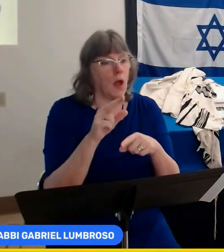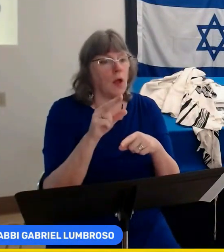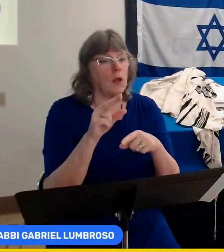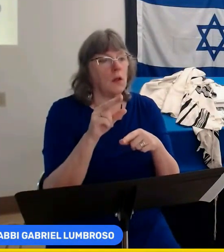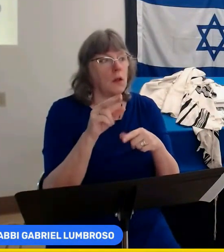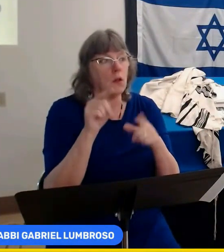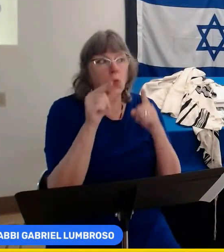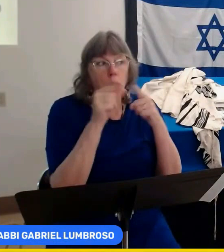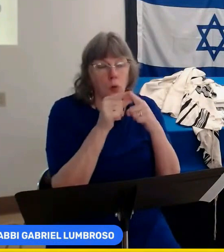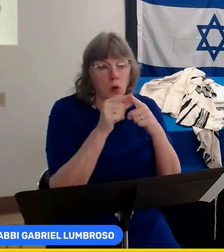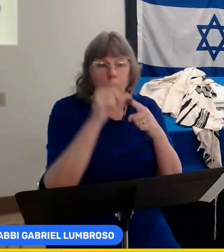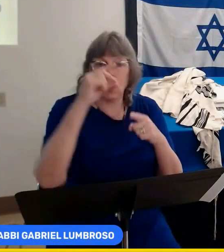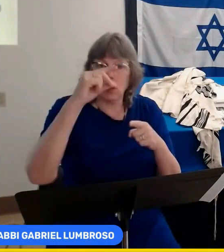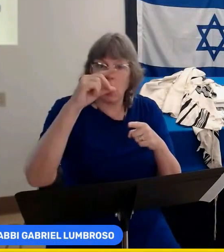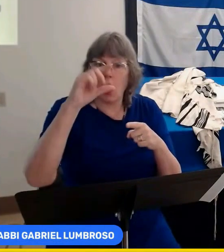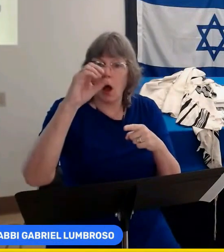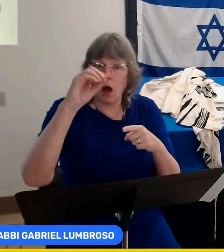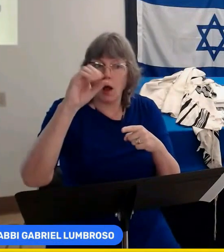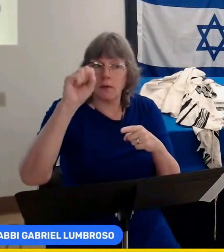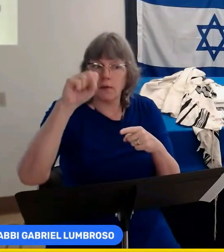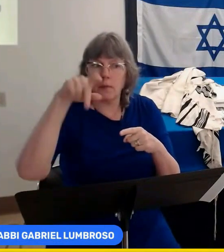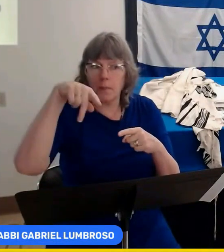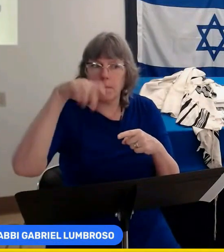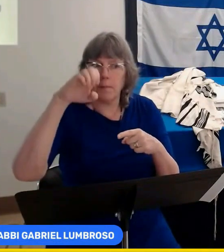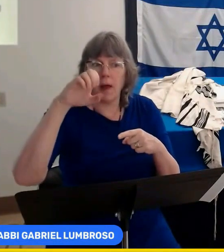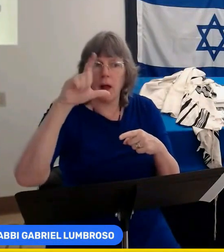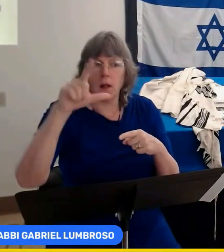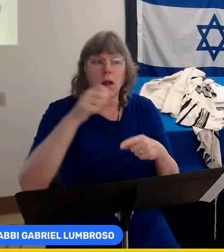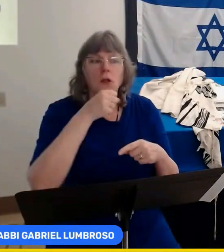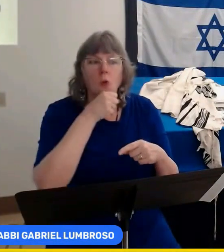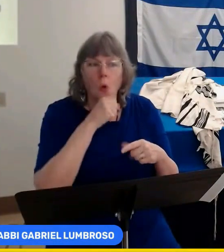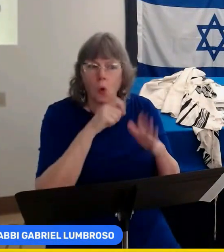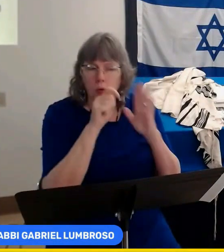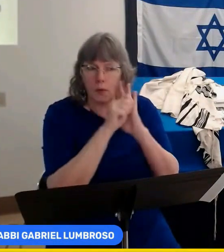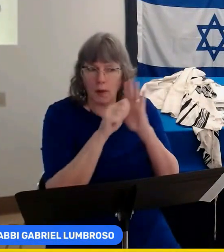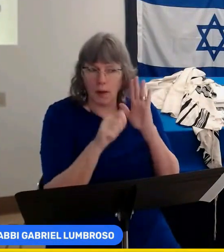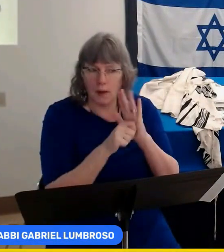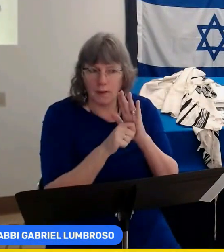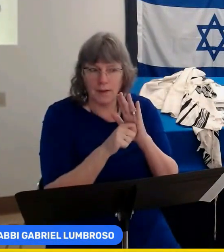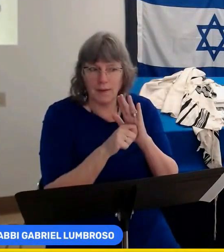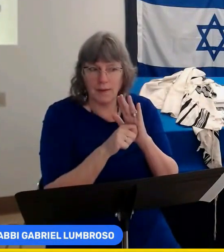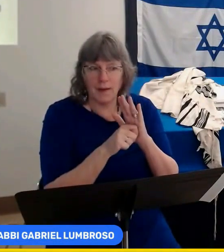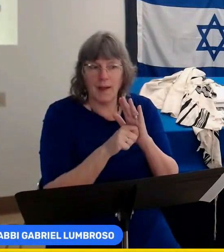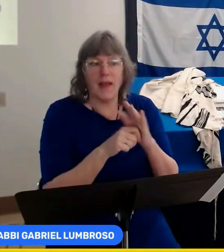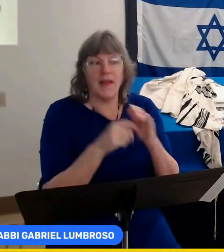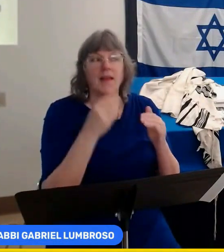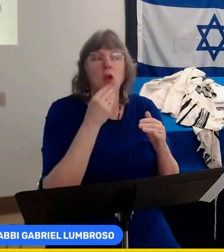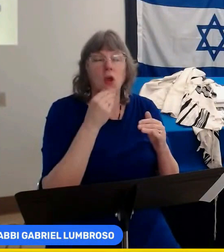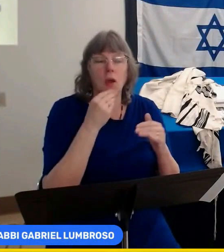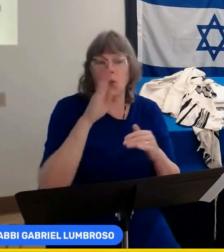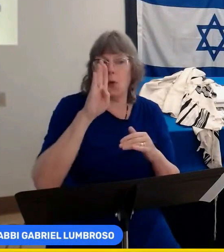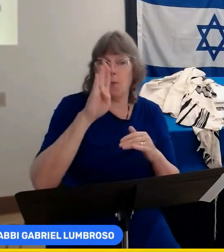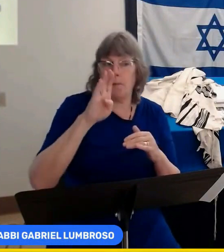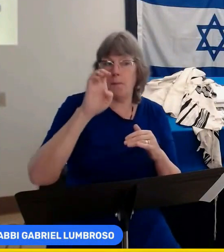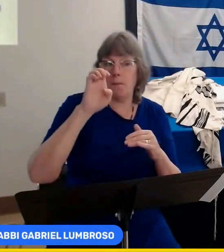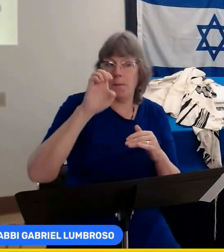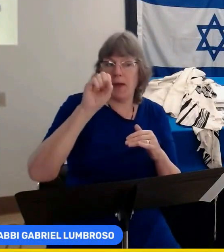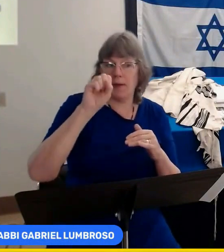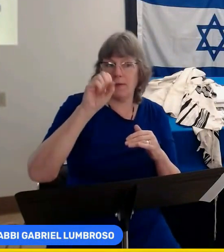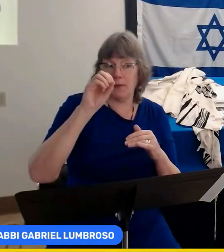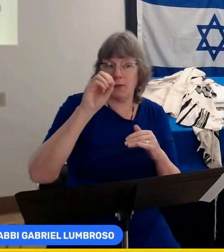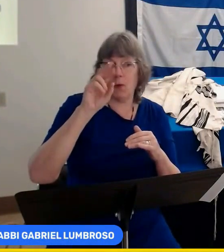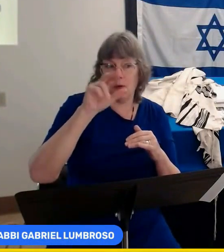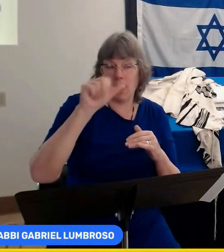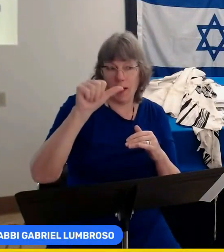the problem with that is that the word gospel, which is the word besorah, often appears in the